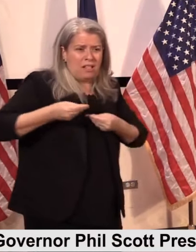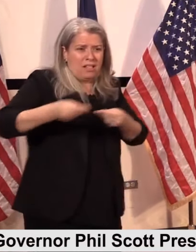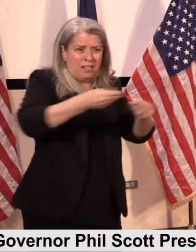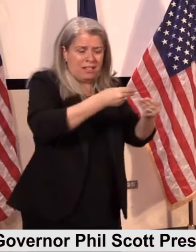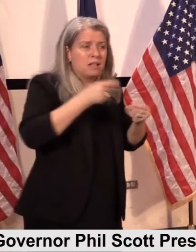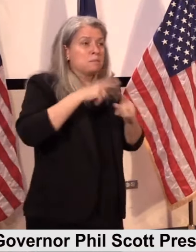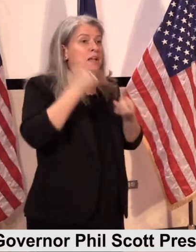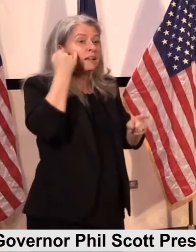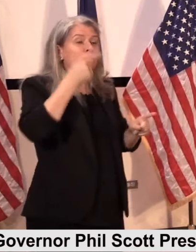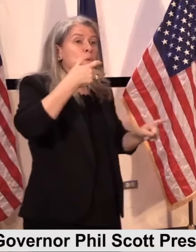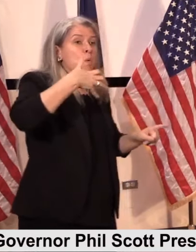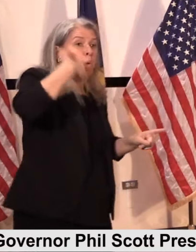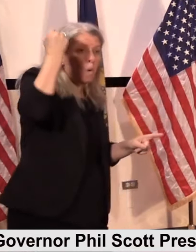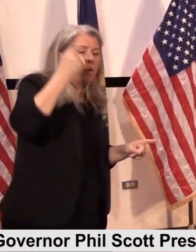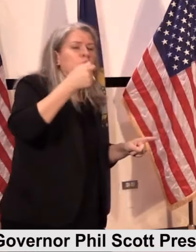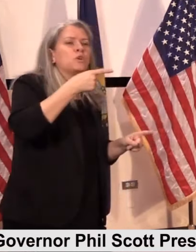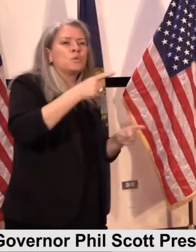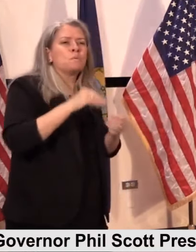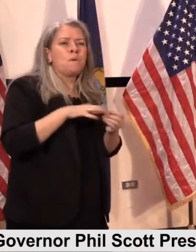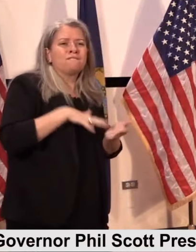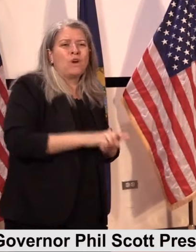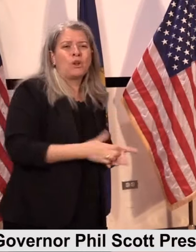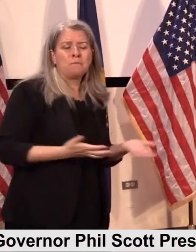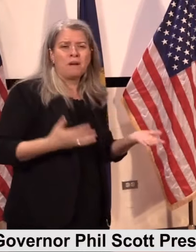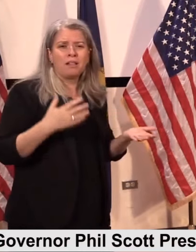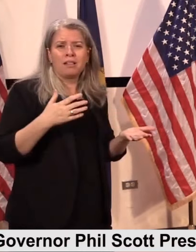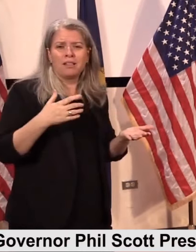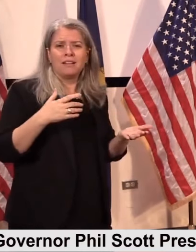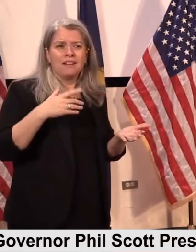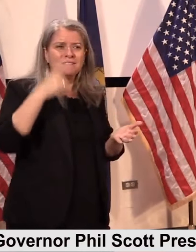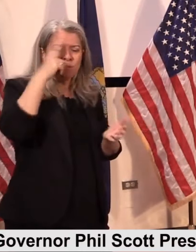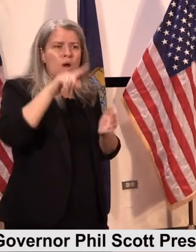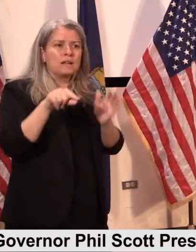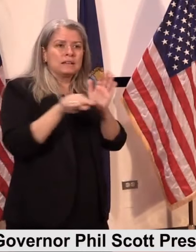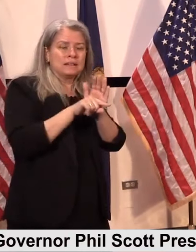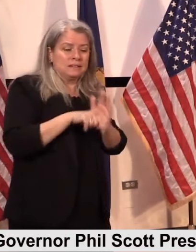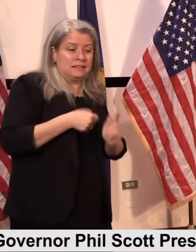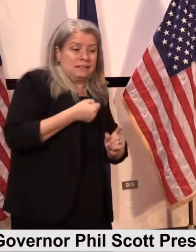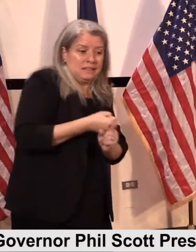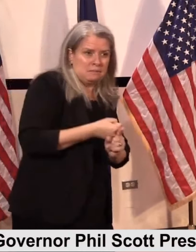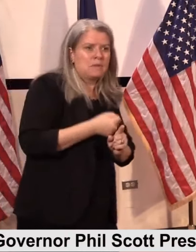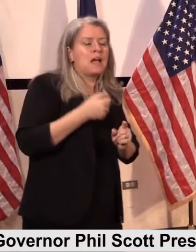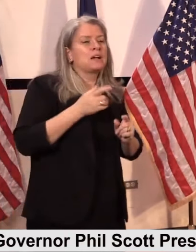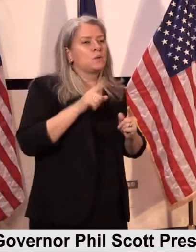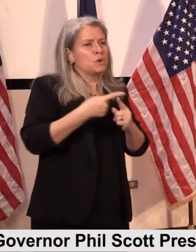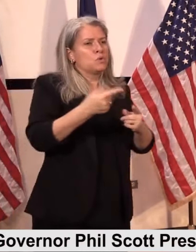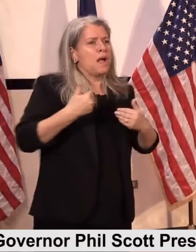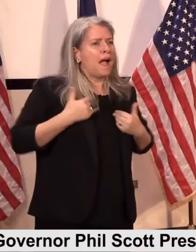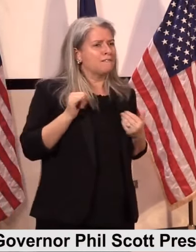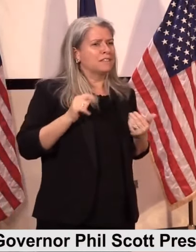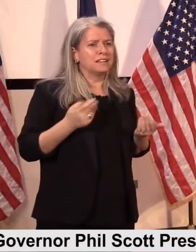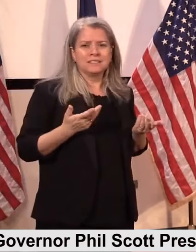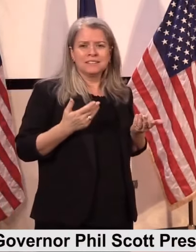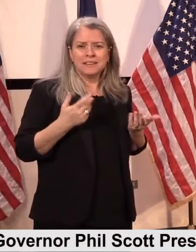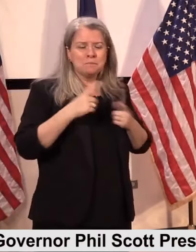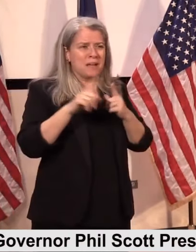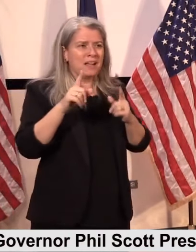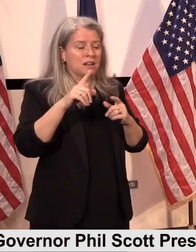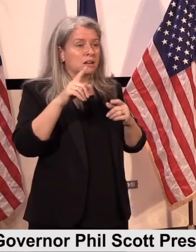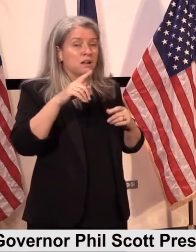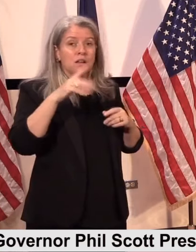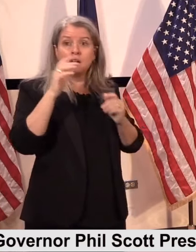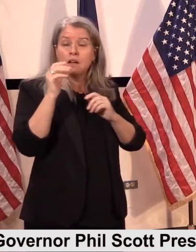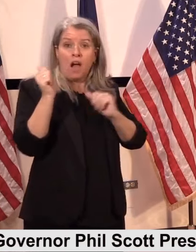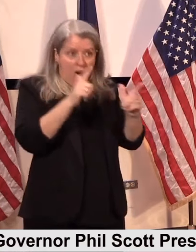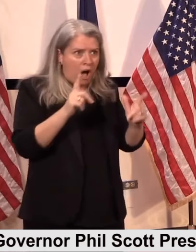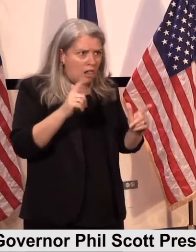chronic conditions and having an adverse effect as a result of contracting coronavirus. So all